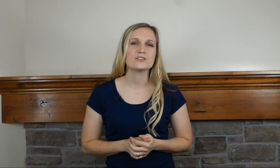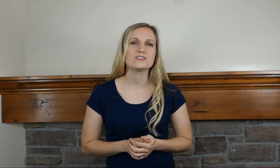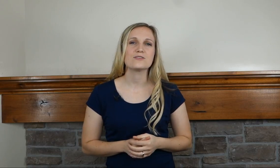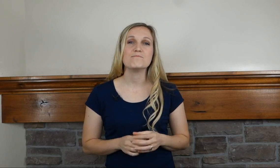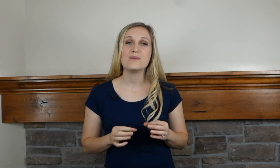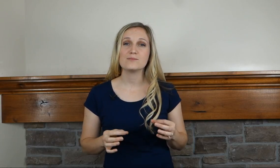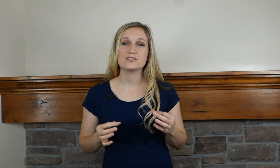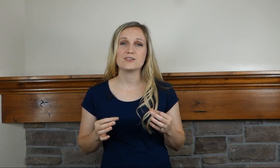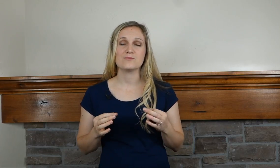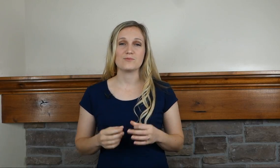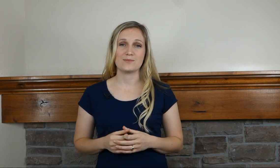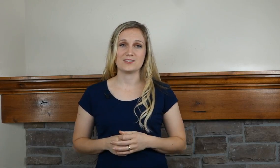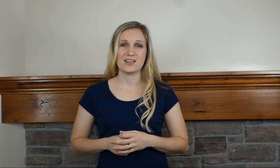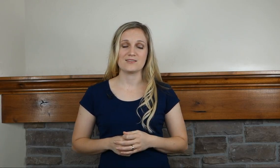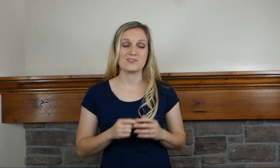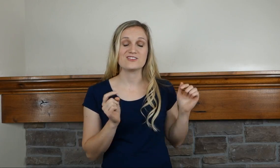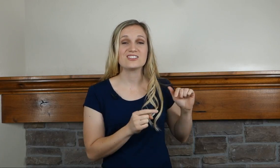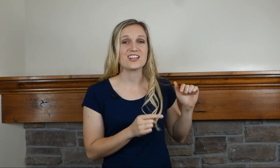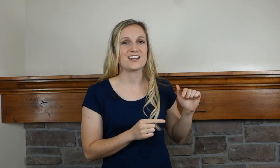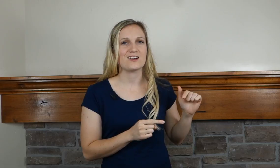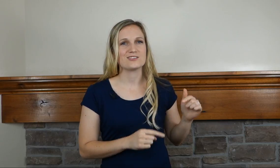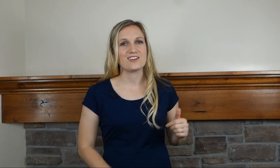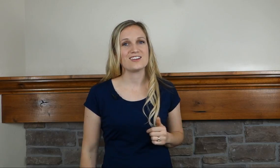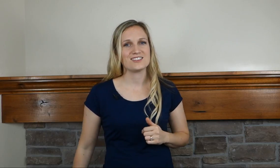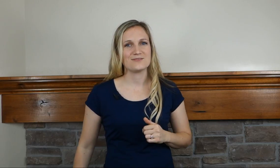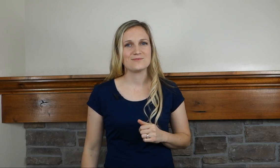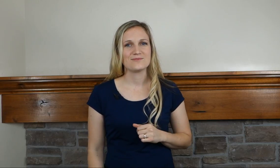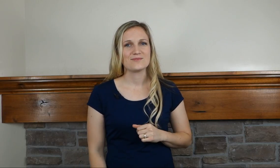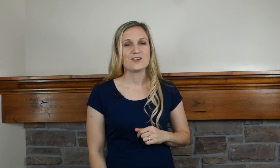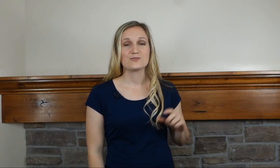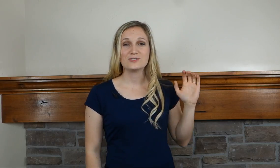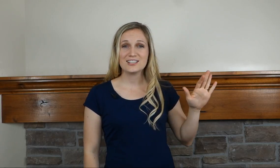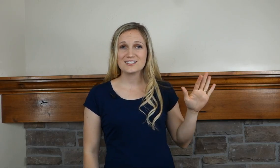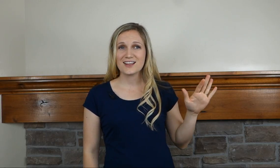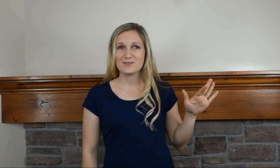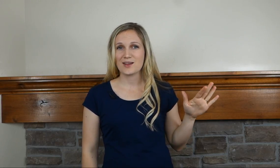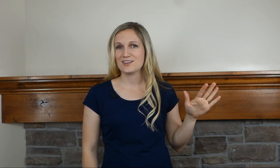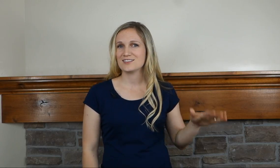Chorister membership website. Make sure to check it out. It's awesome. We're really excited about it.